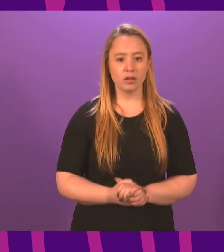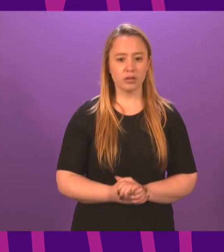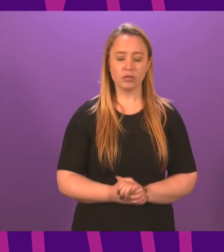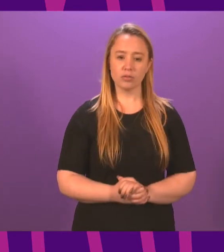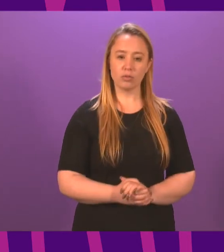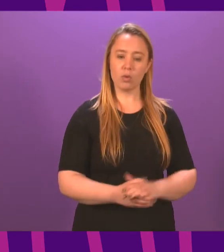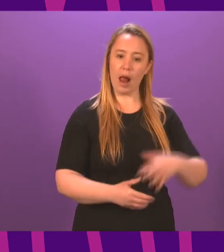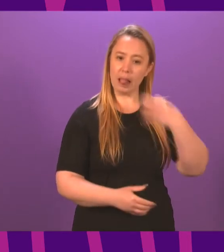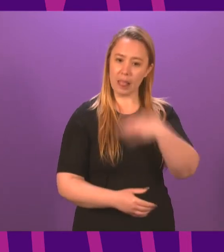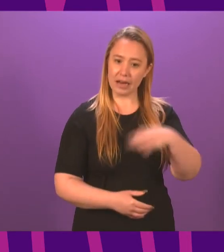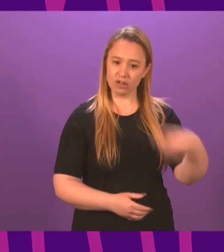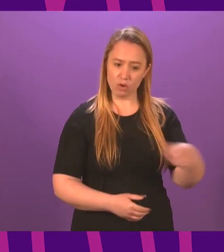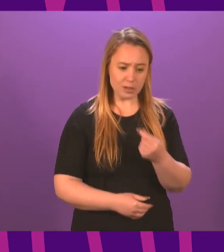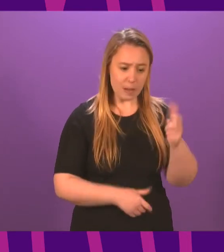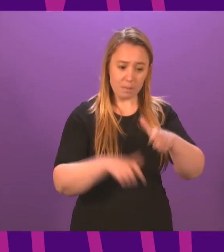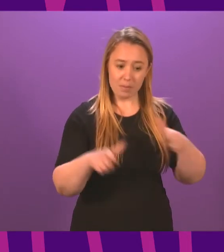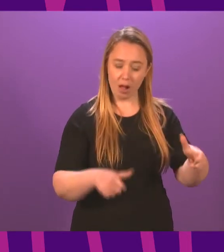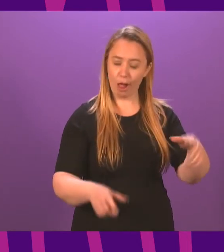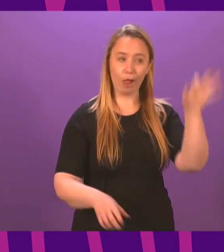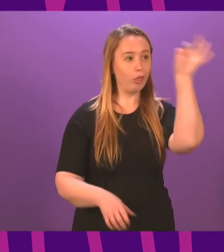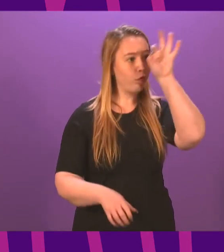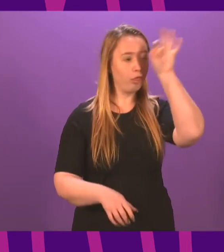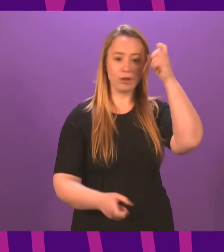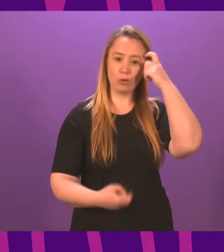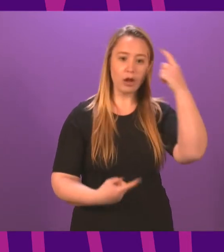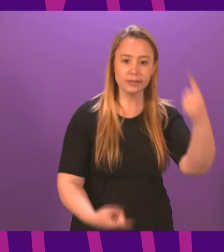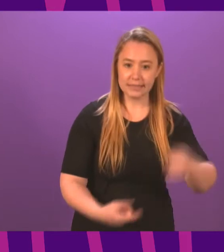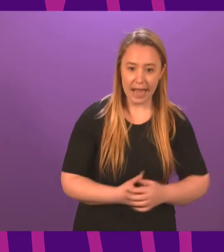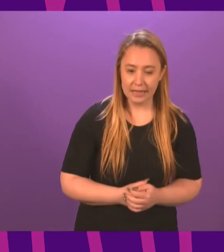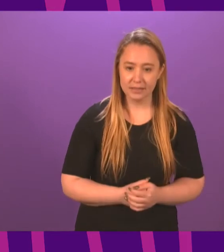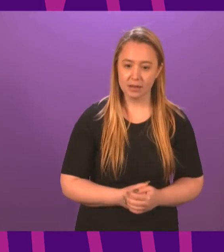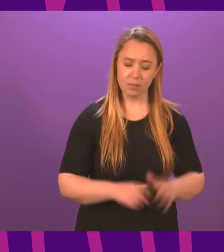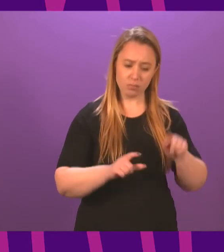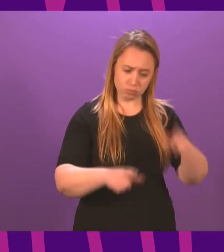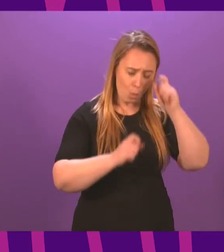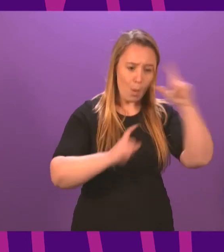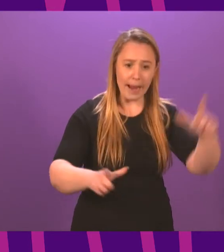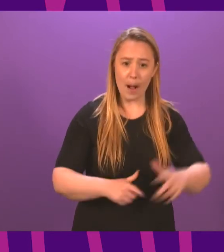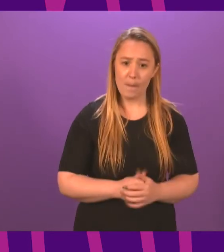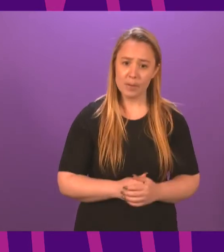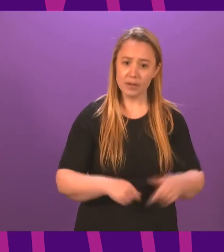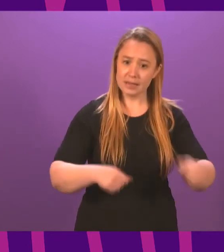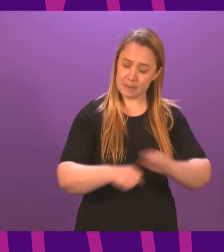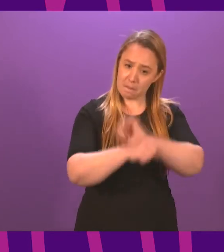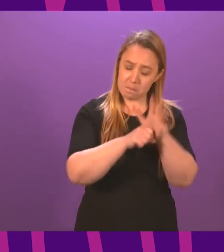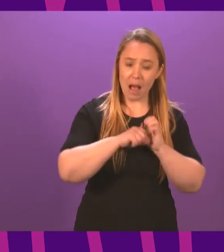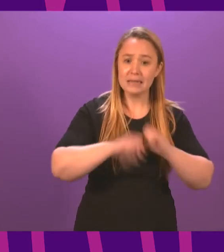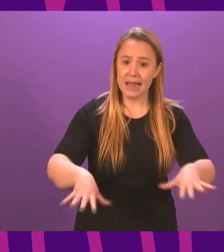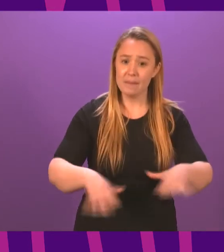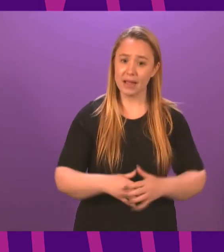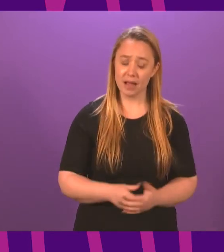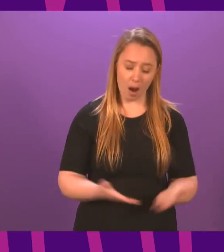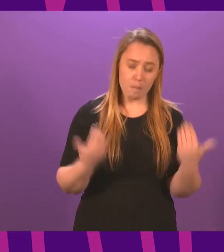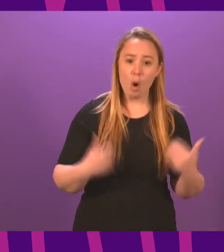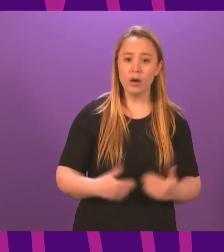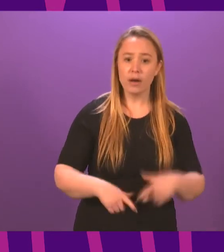in Lanarkshire just don't get this. Now's the time to say it. Wake up, we're in a pandemic, get real, start